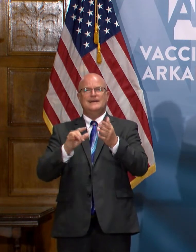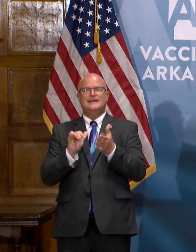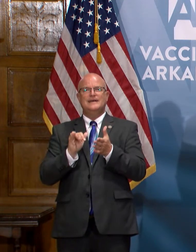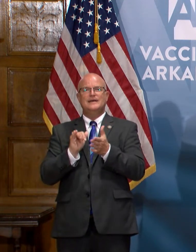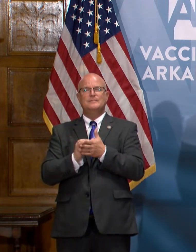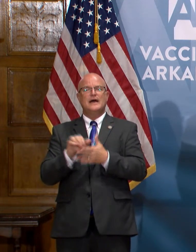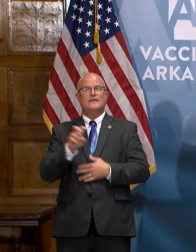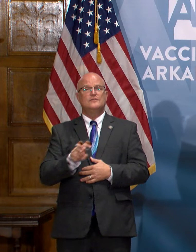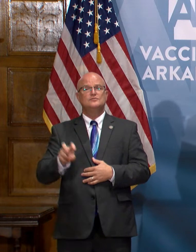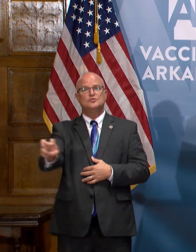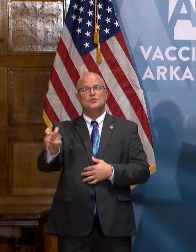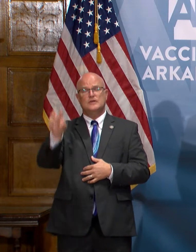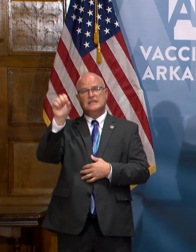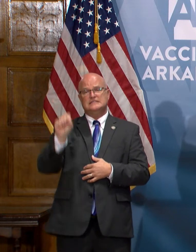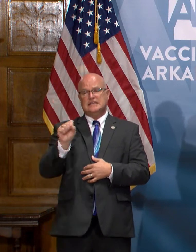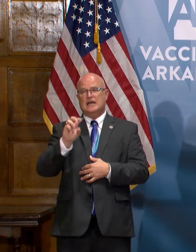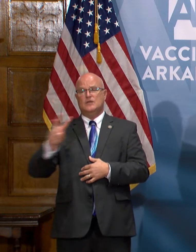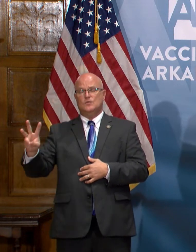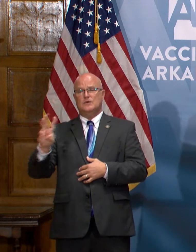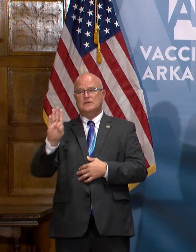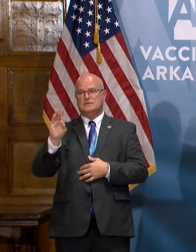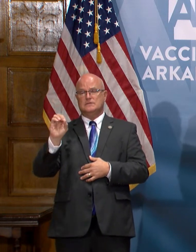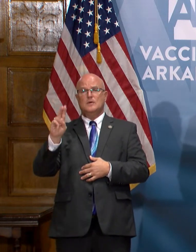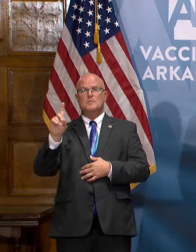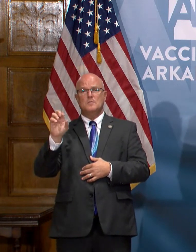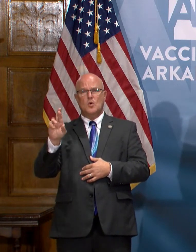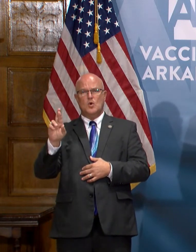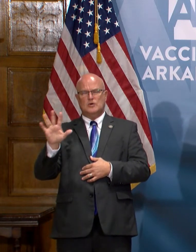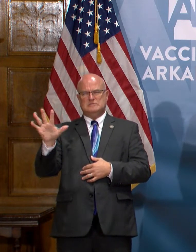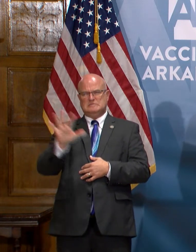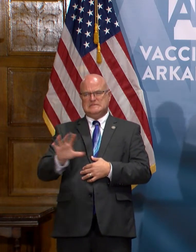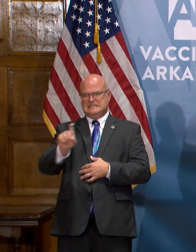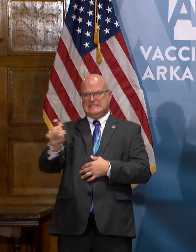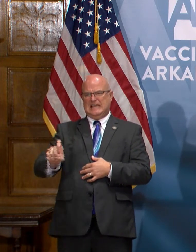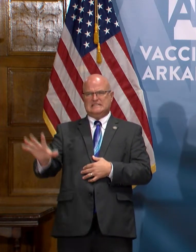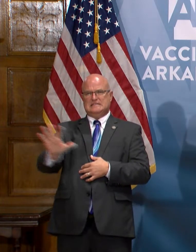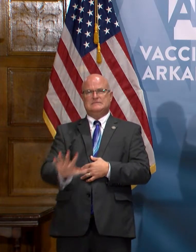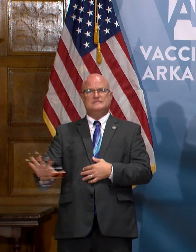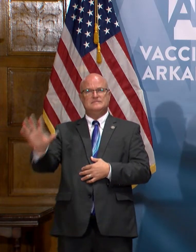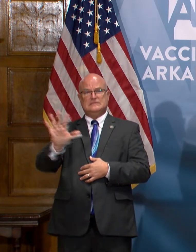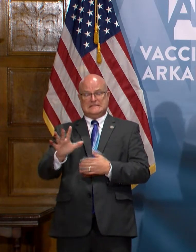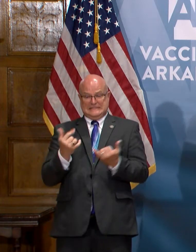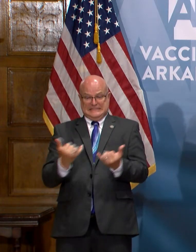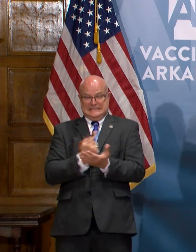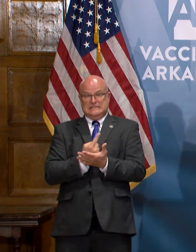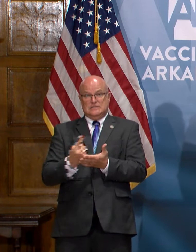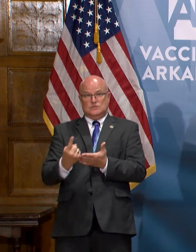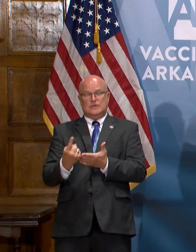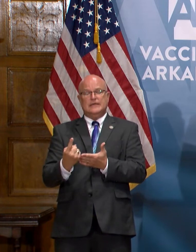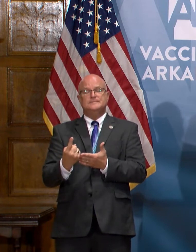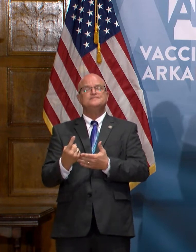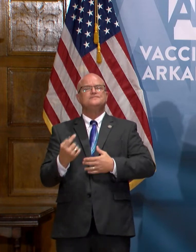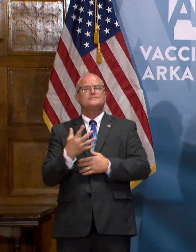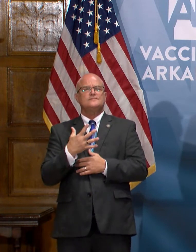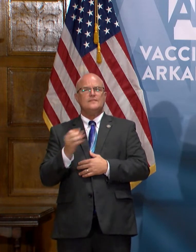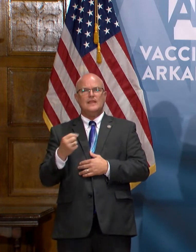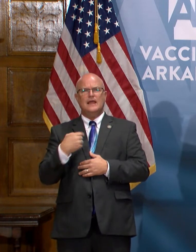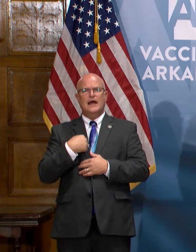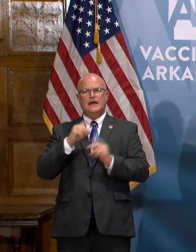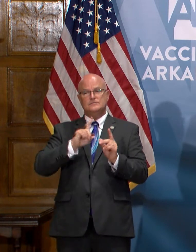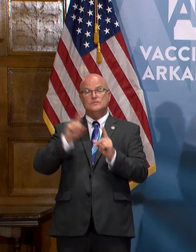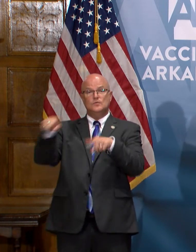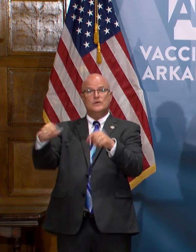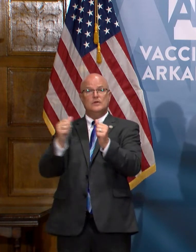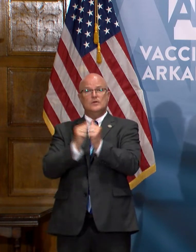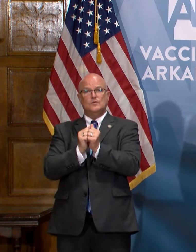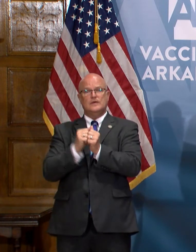the tour of the southwest border in the Texas area just this week. And I went there